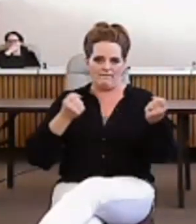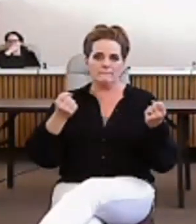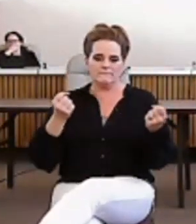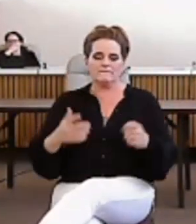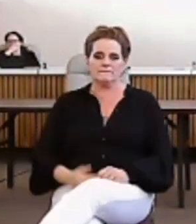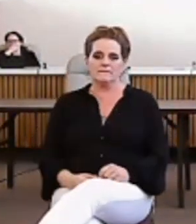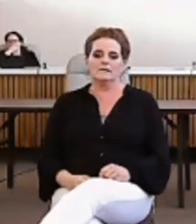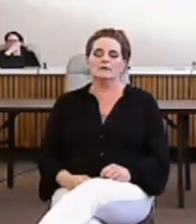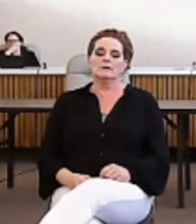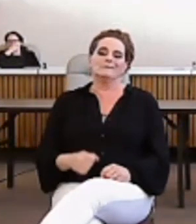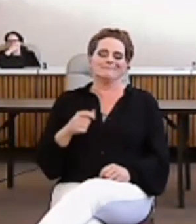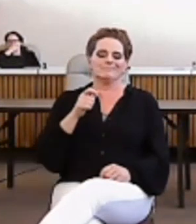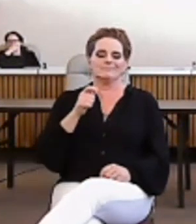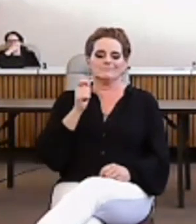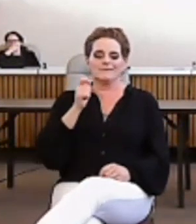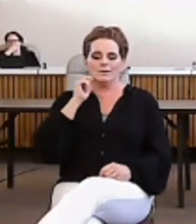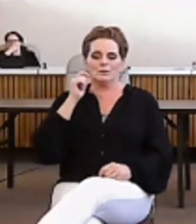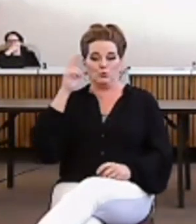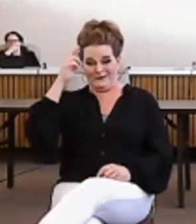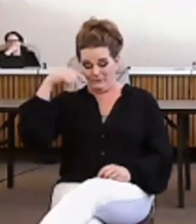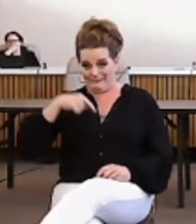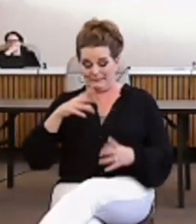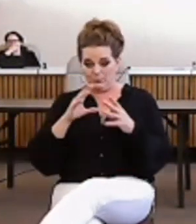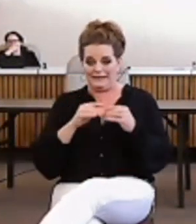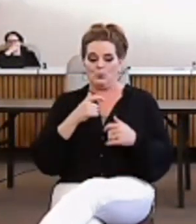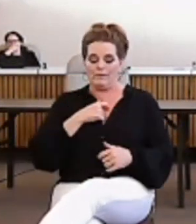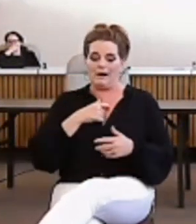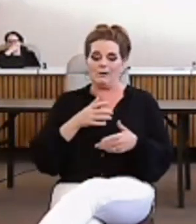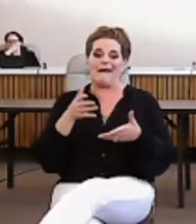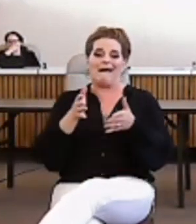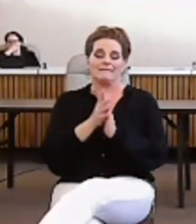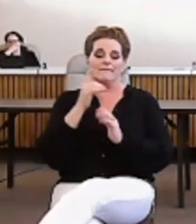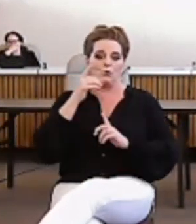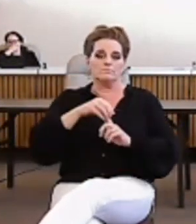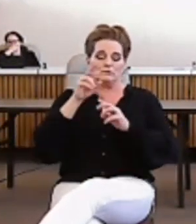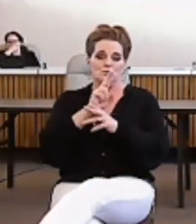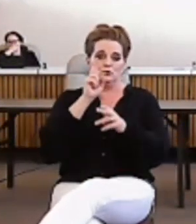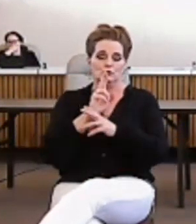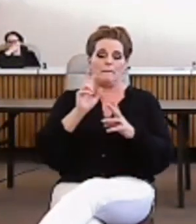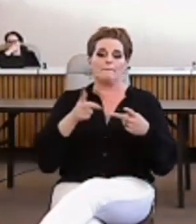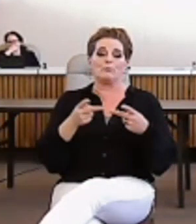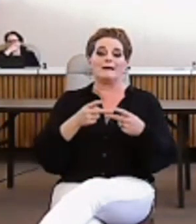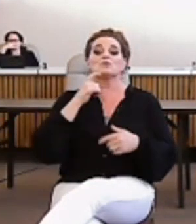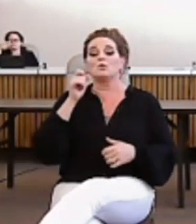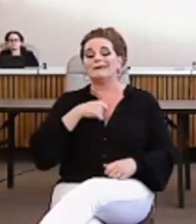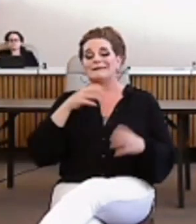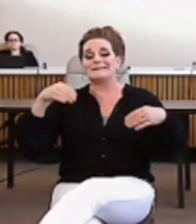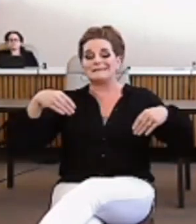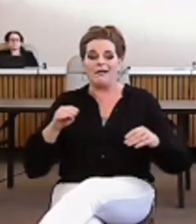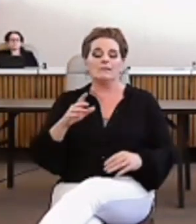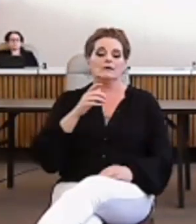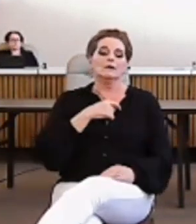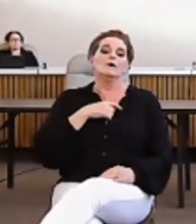meeting today, as we are requesting a special use permit at our location to be able to sell and service wheelchair